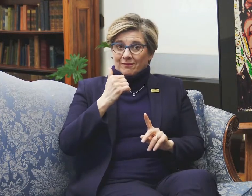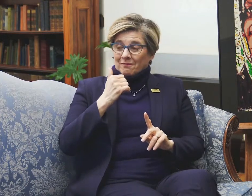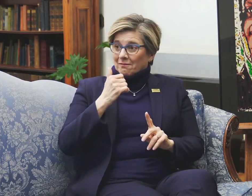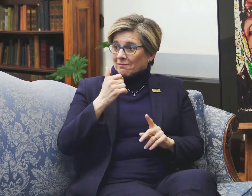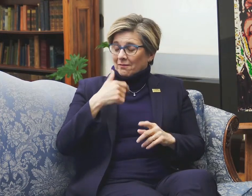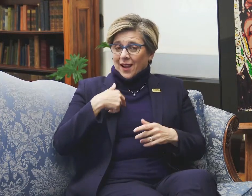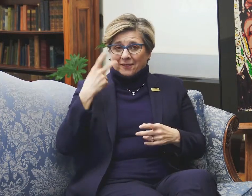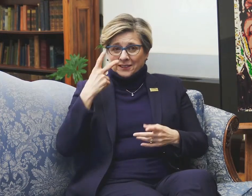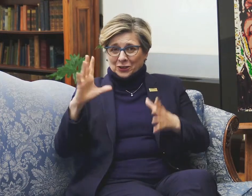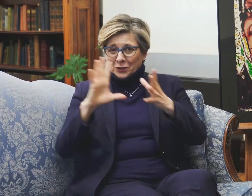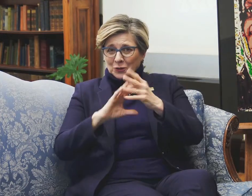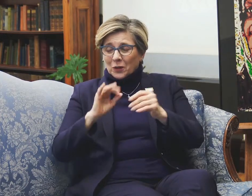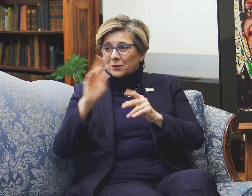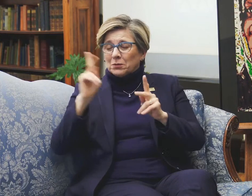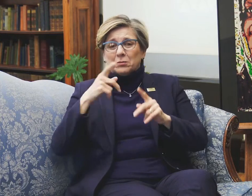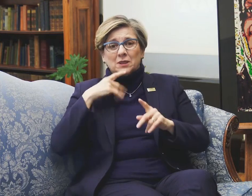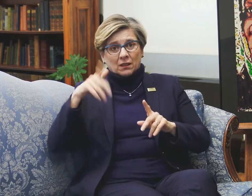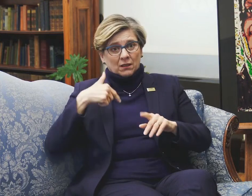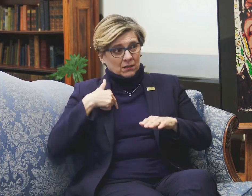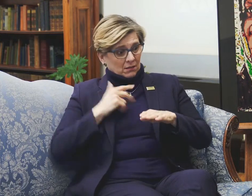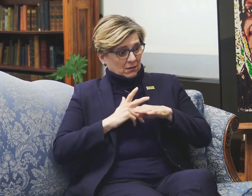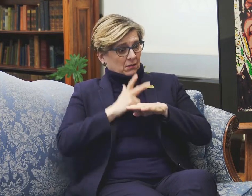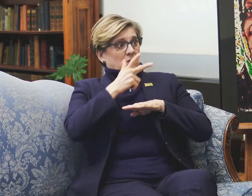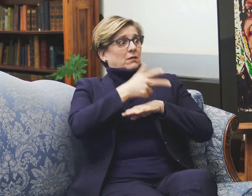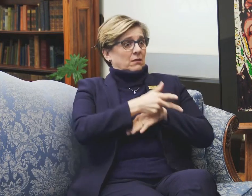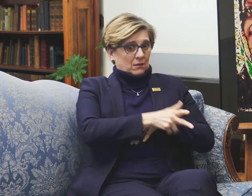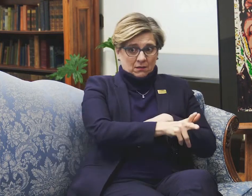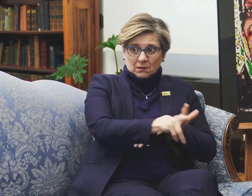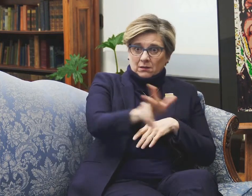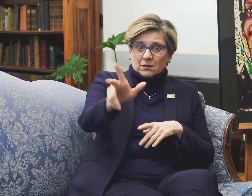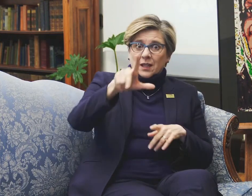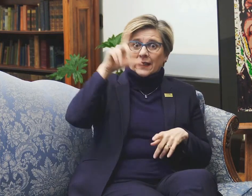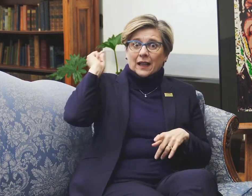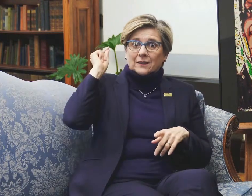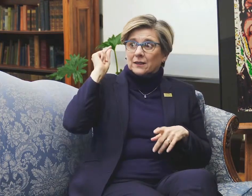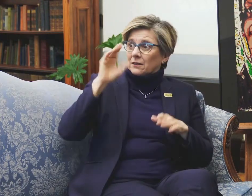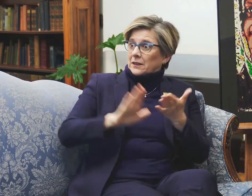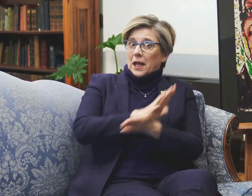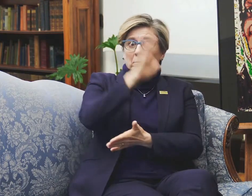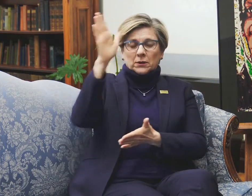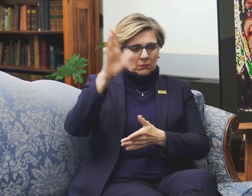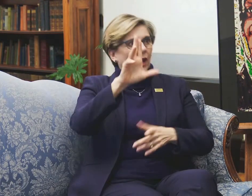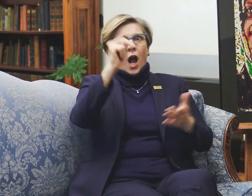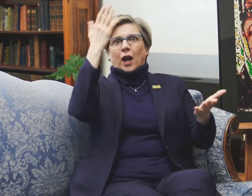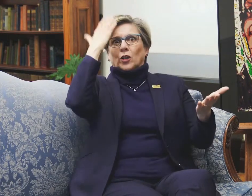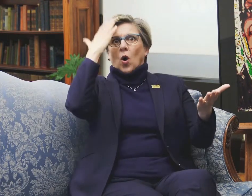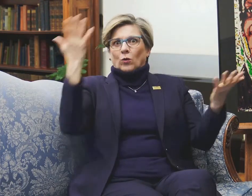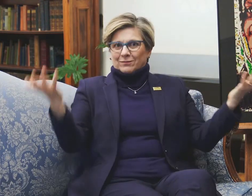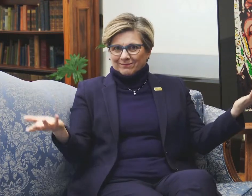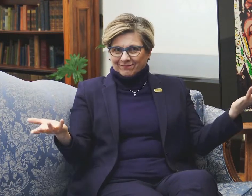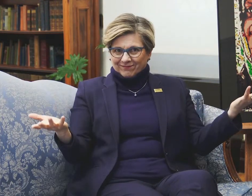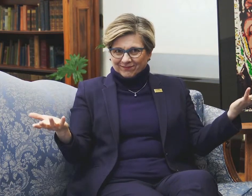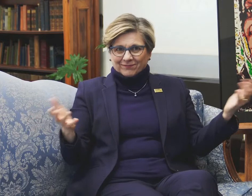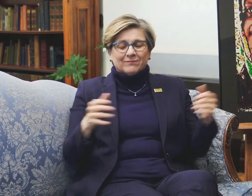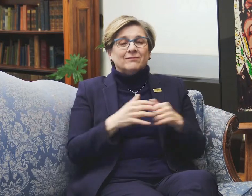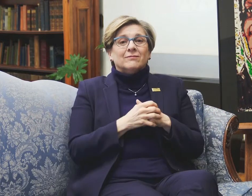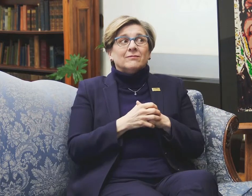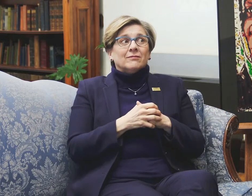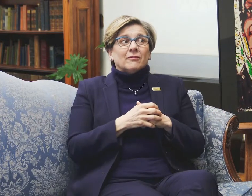seen stories from deaf people sharing how they step into the unknown when they leave Gallaudet and drive off our campus property. And other stories about leaving